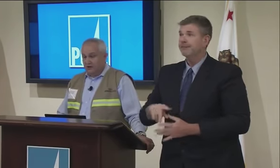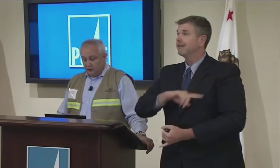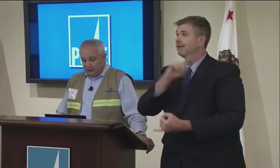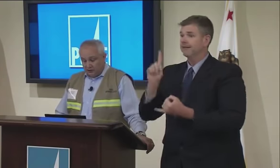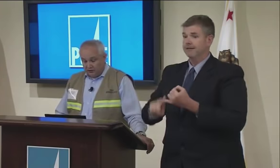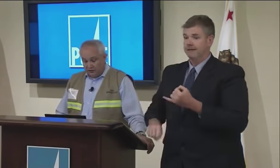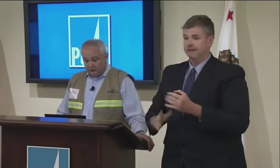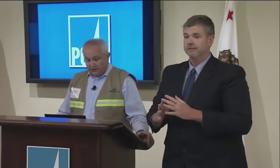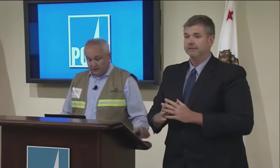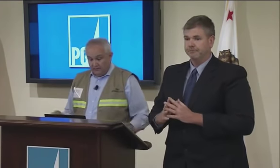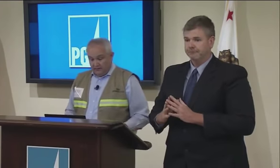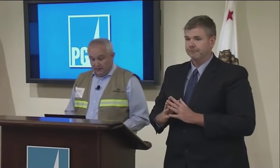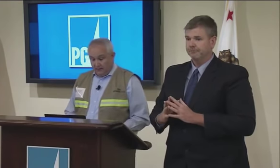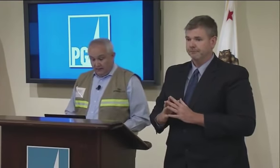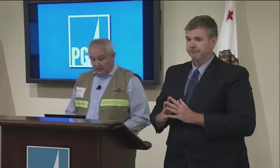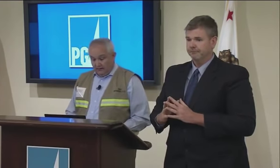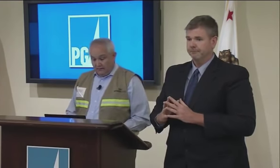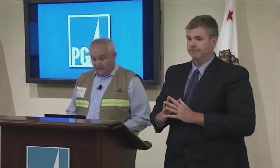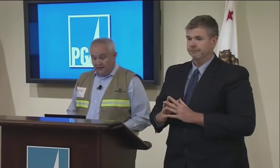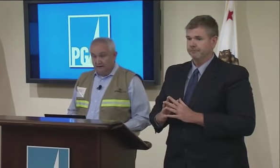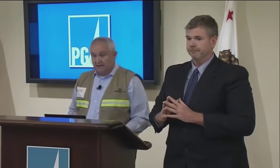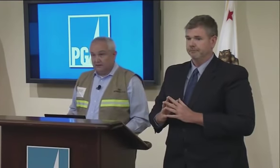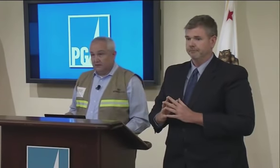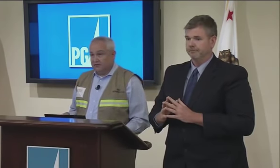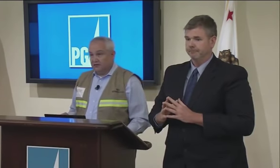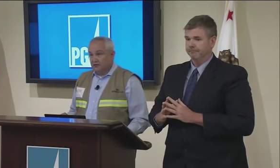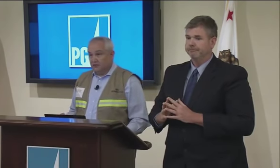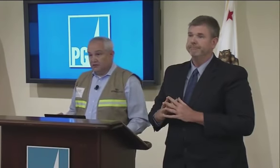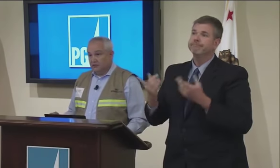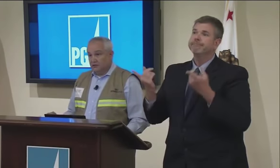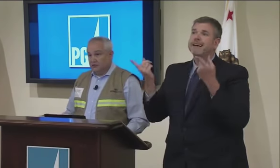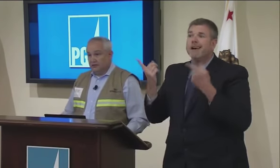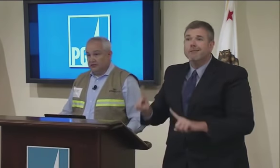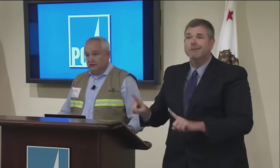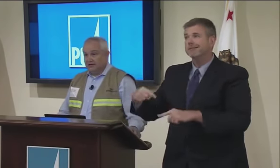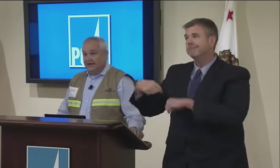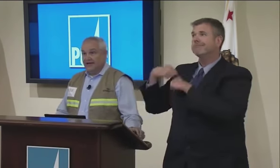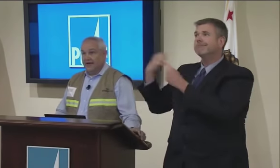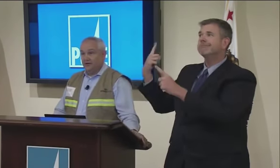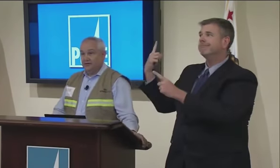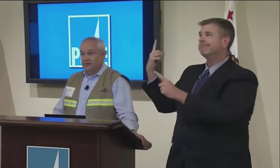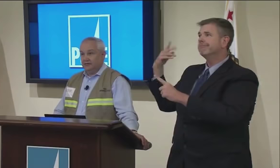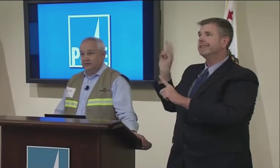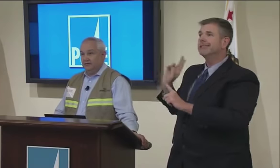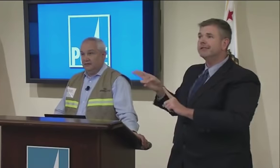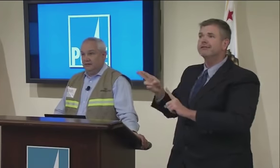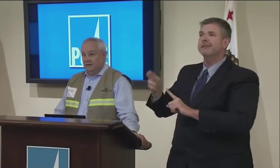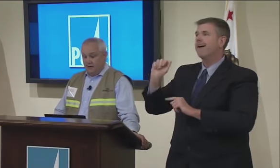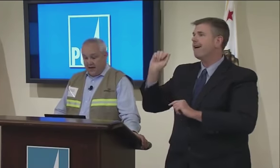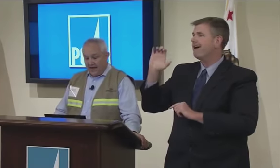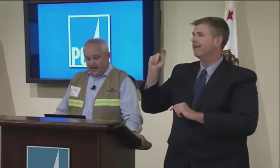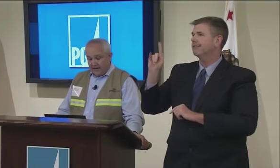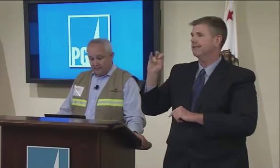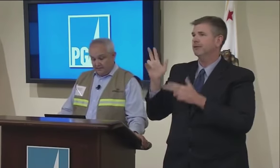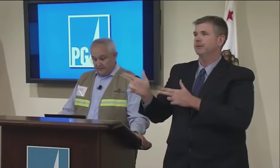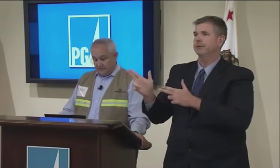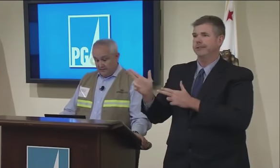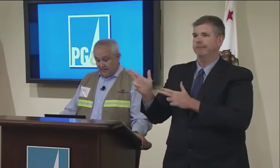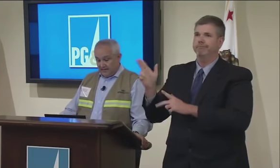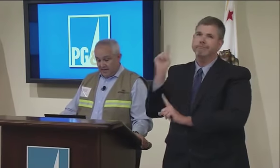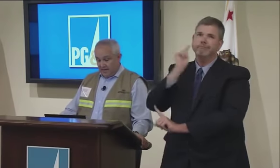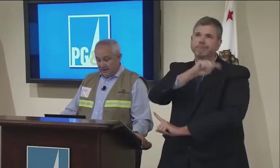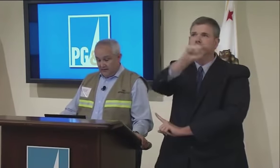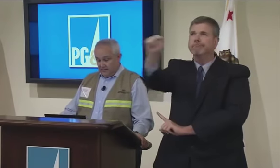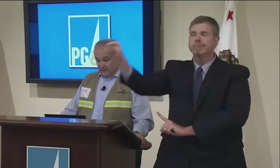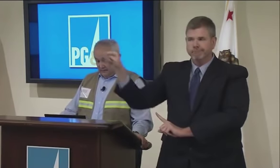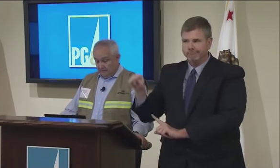shooter situations are all too real. If we find ourselves in one of these situations, we should attempt to get out, hide out,